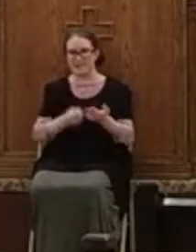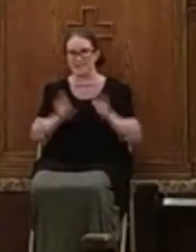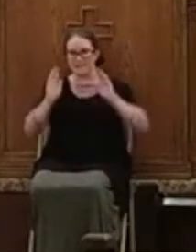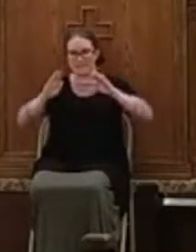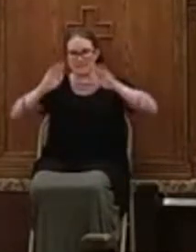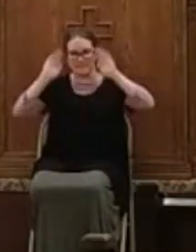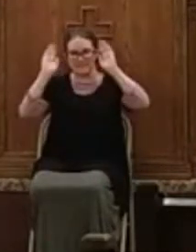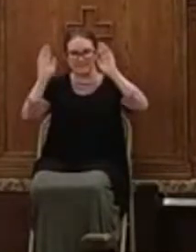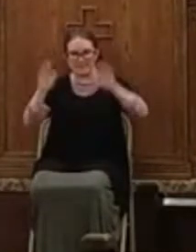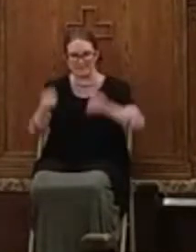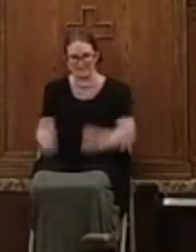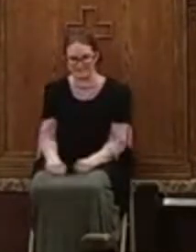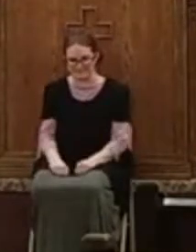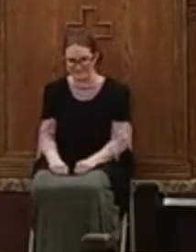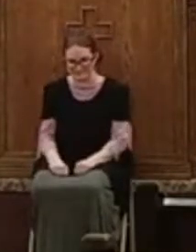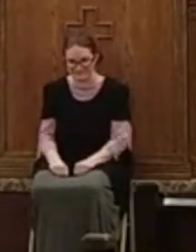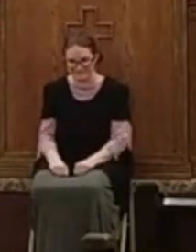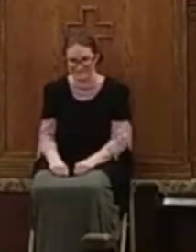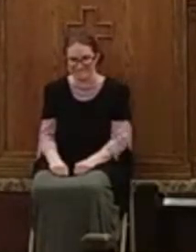wonderful